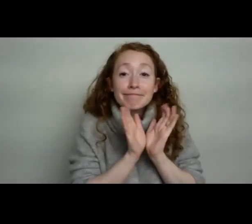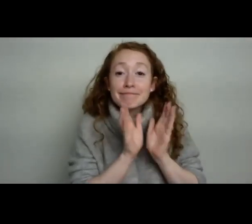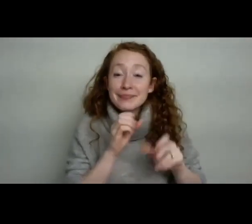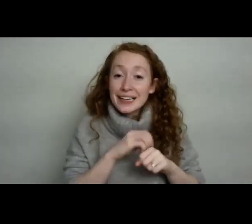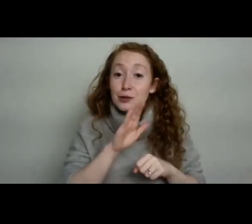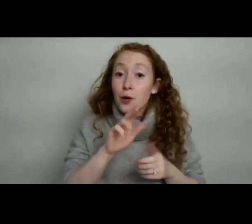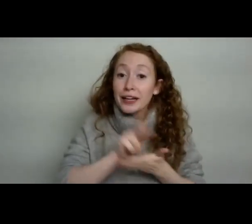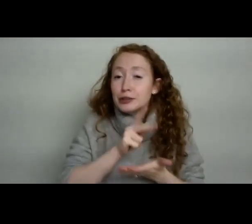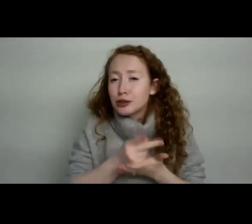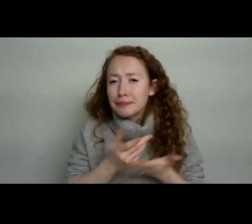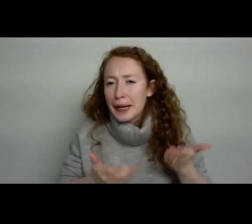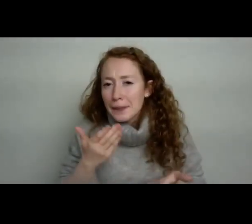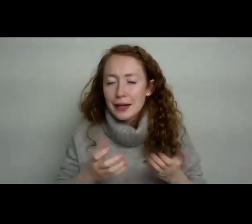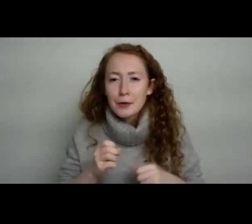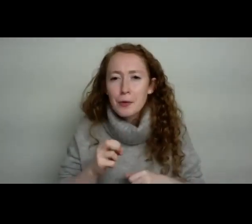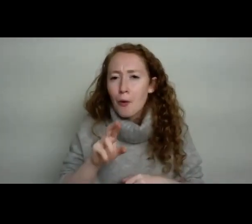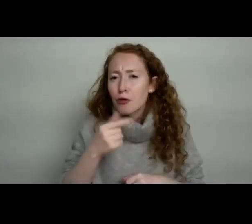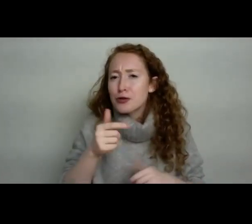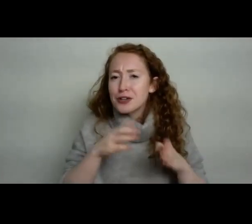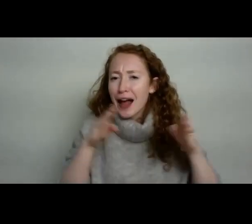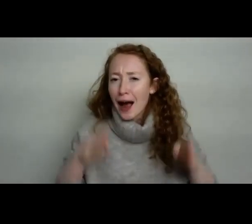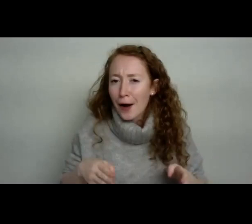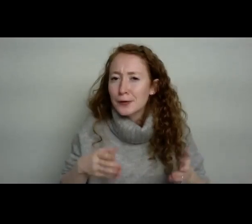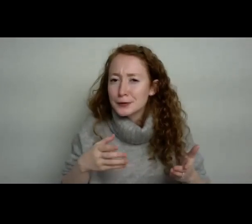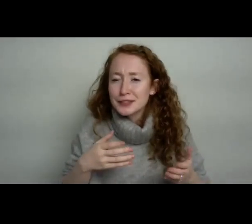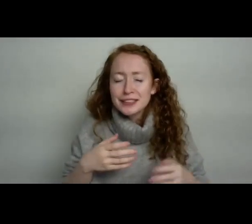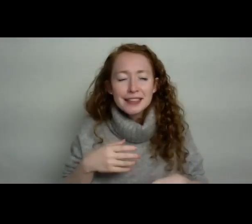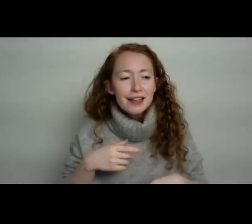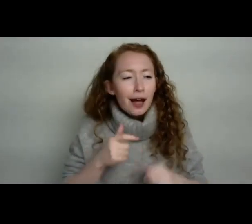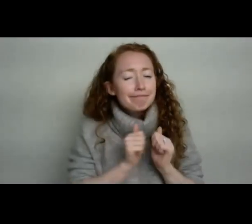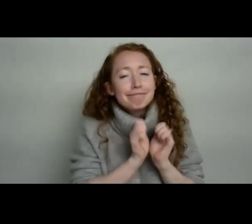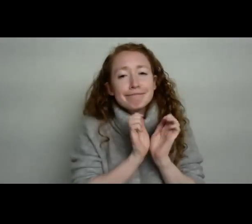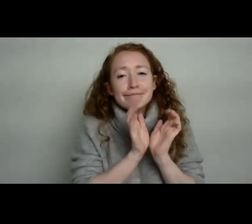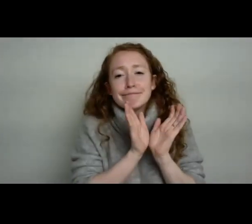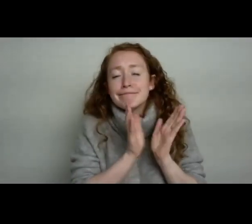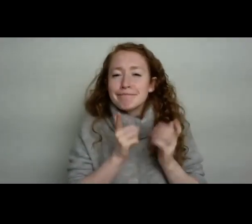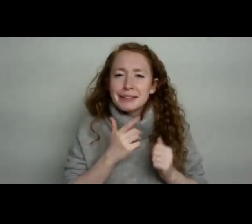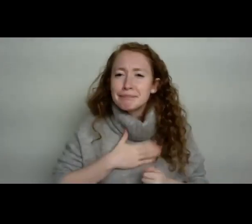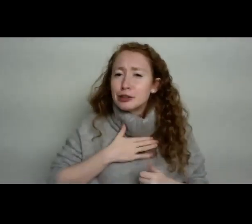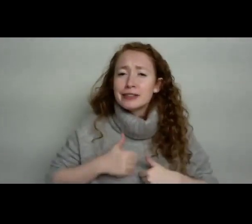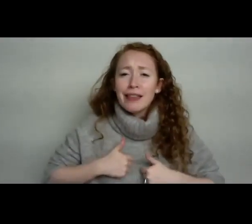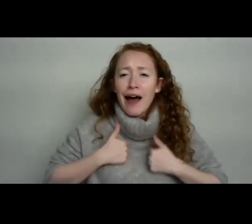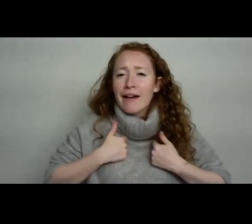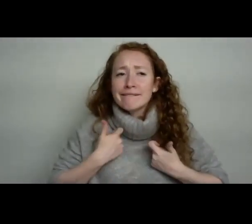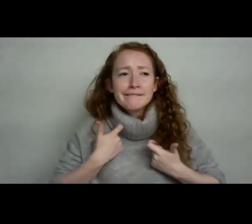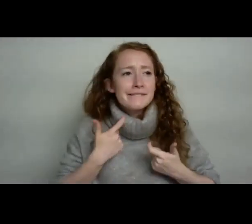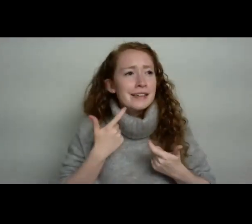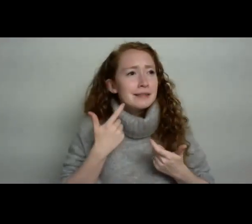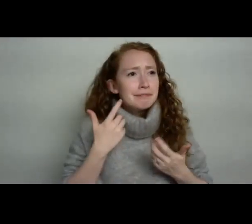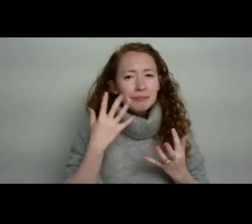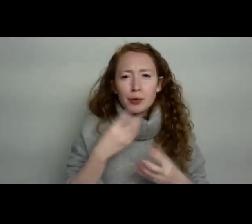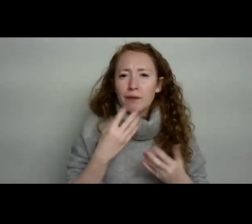greenhouse. And all of a sudden, what? There's wind? What is this weird thing? Rain from the